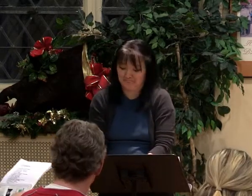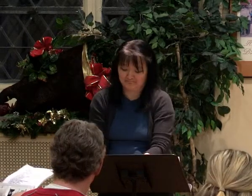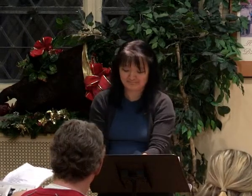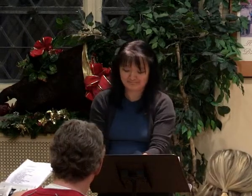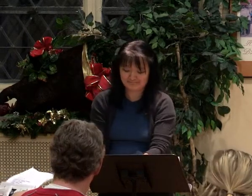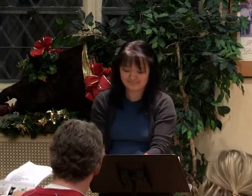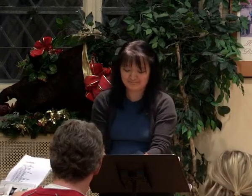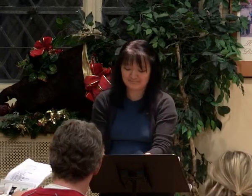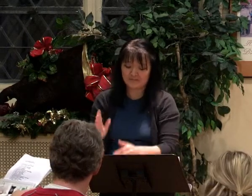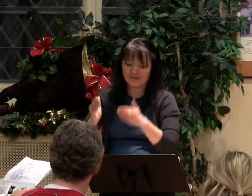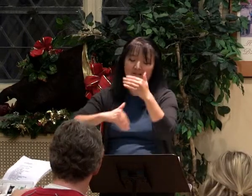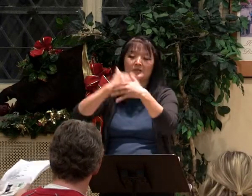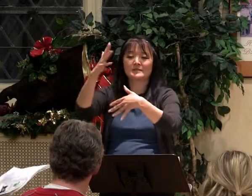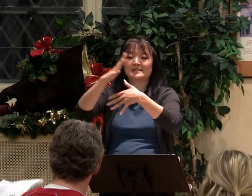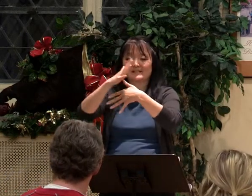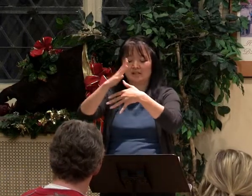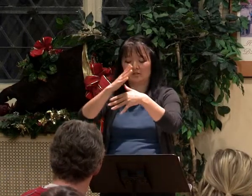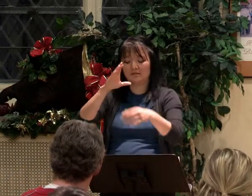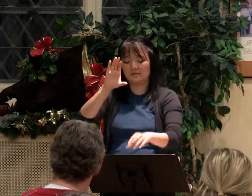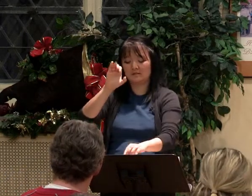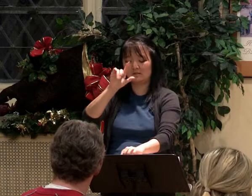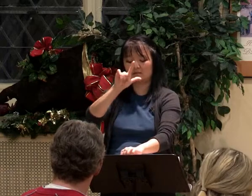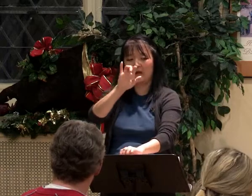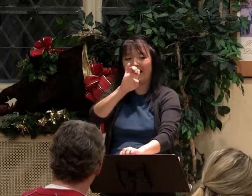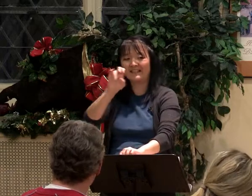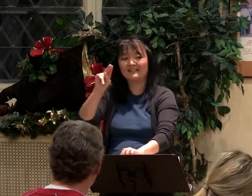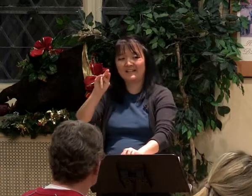Our next poet is senior Colleen Feeney.